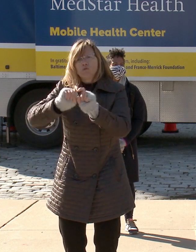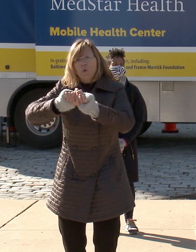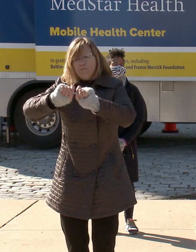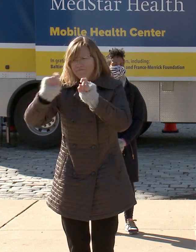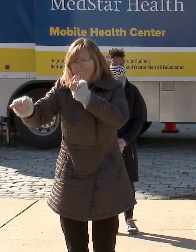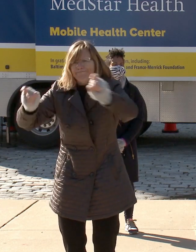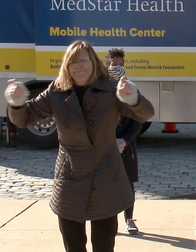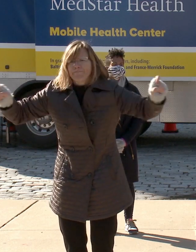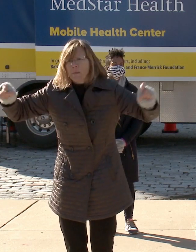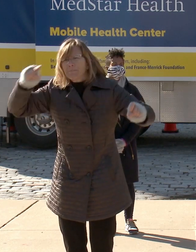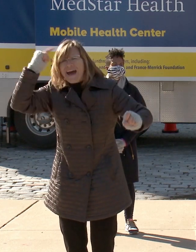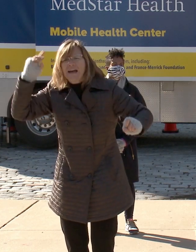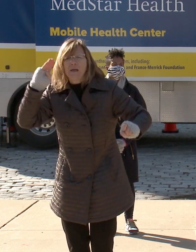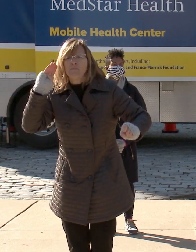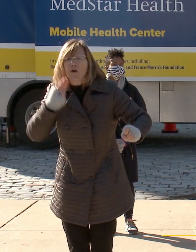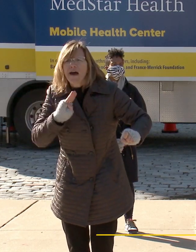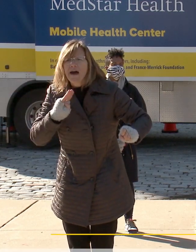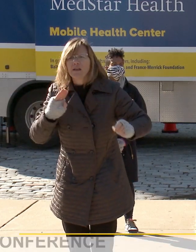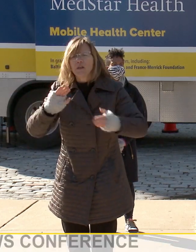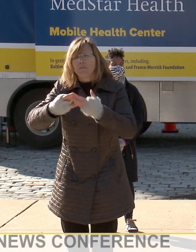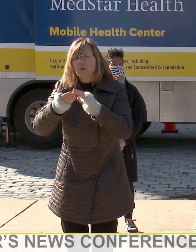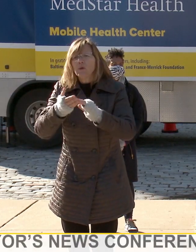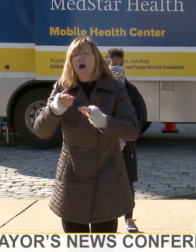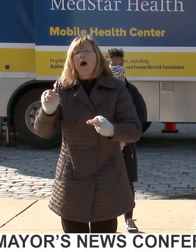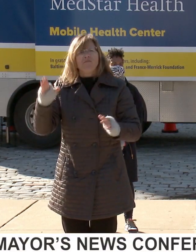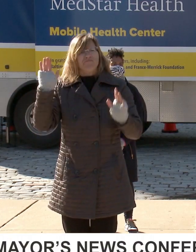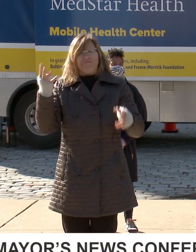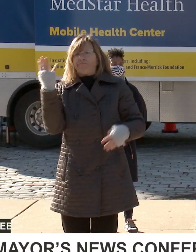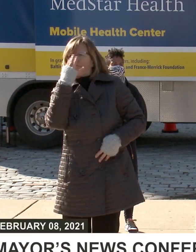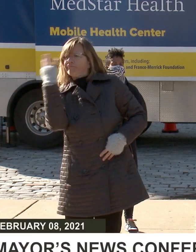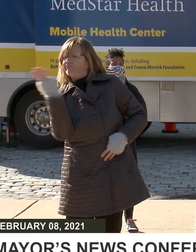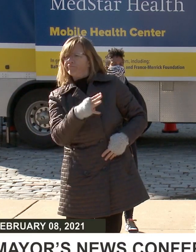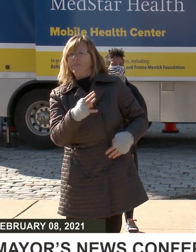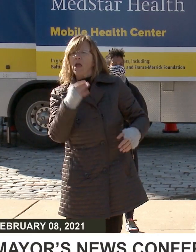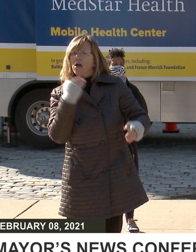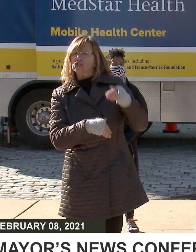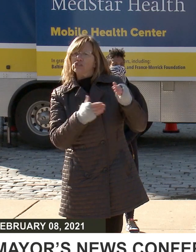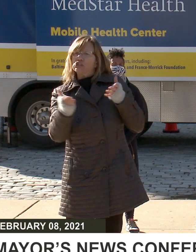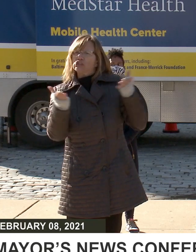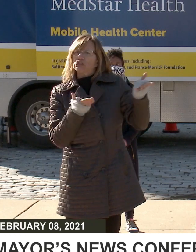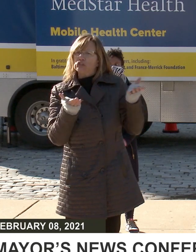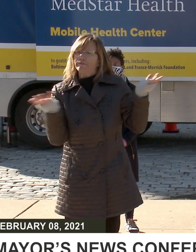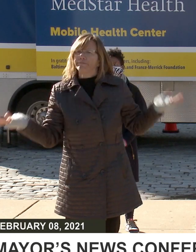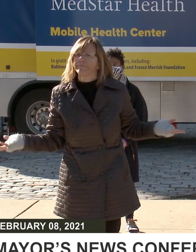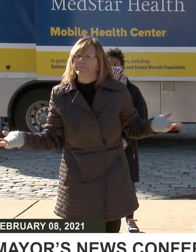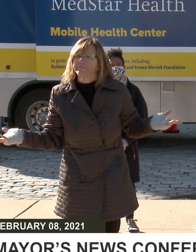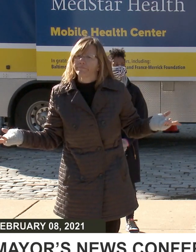have been historically underserved by Big Pharma. And with that, we'll take a few questions.